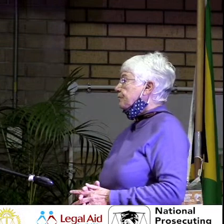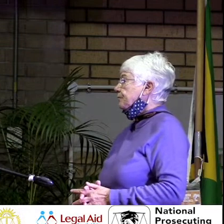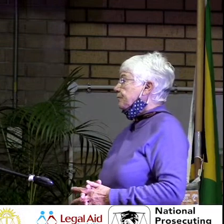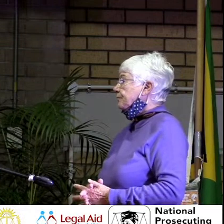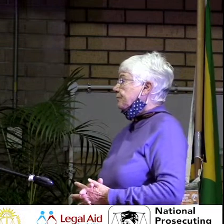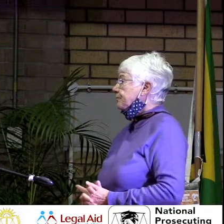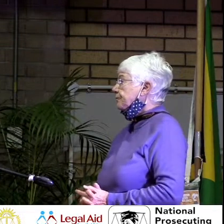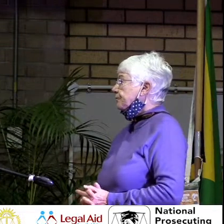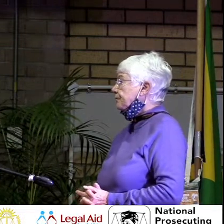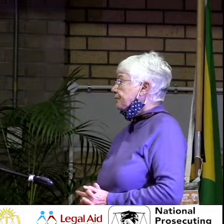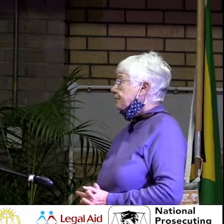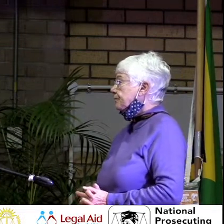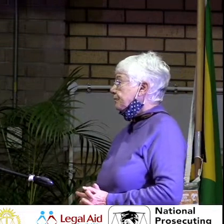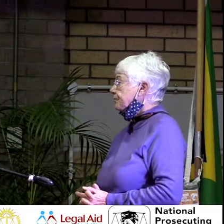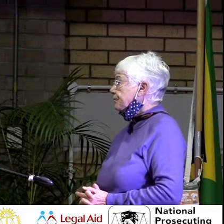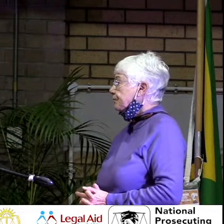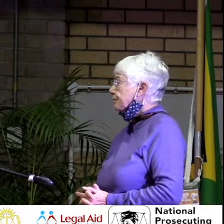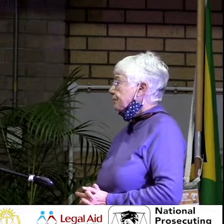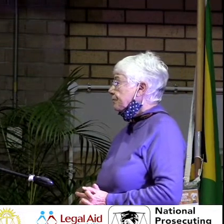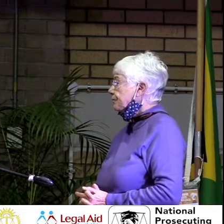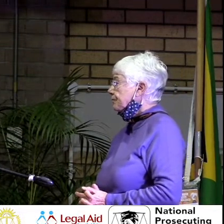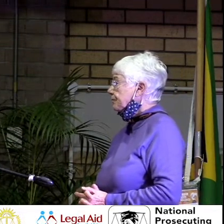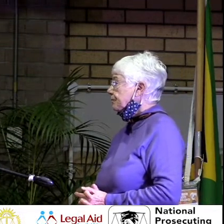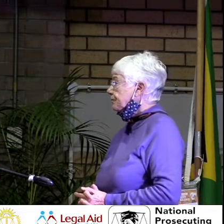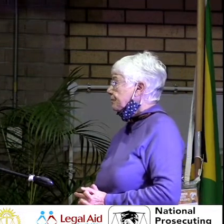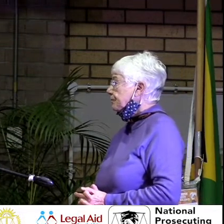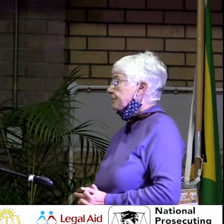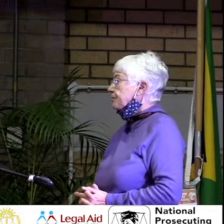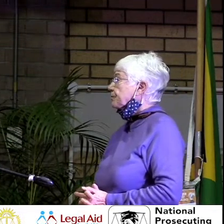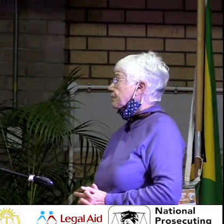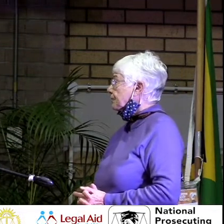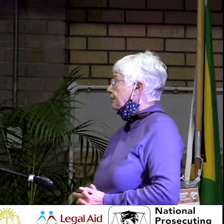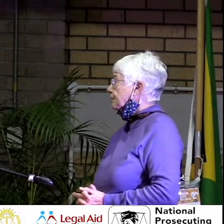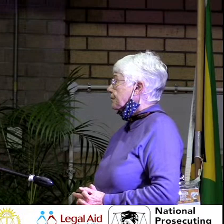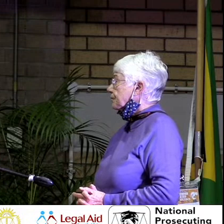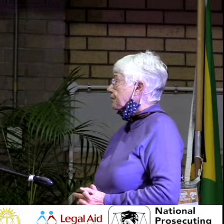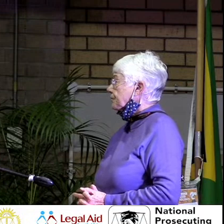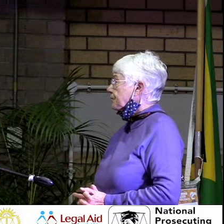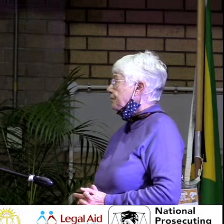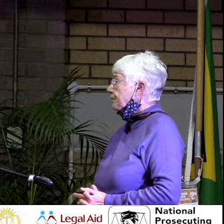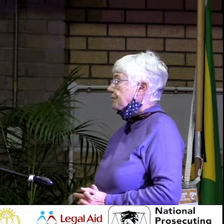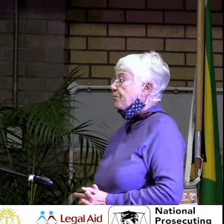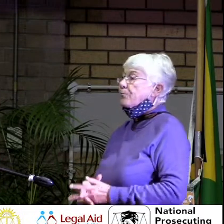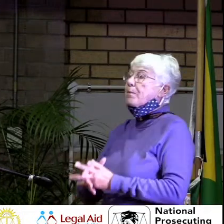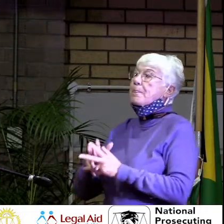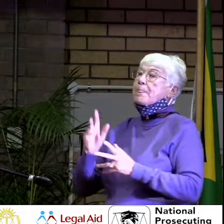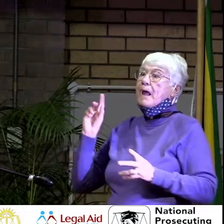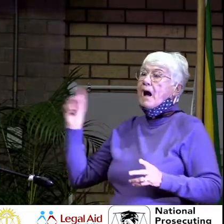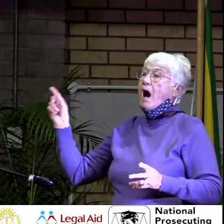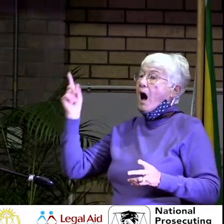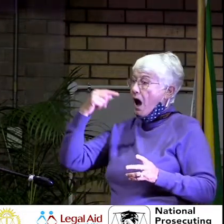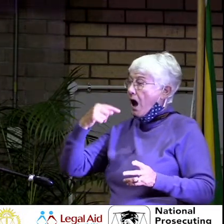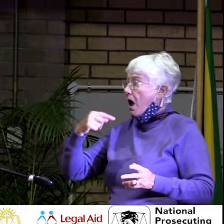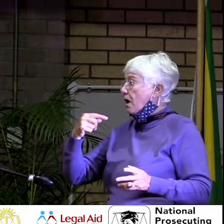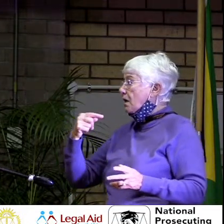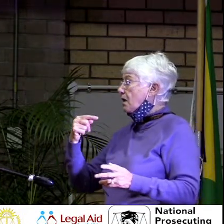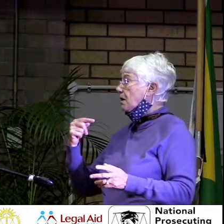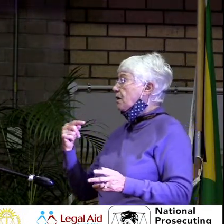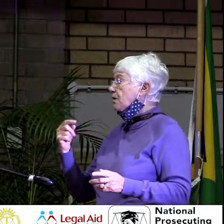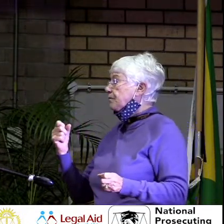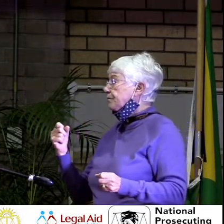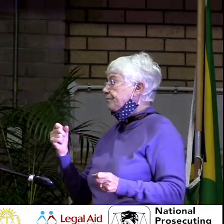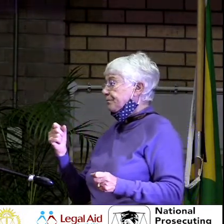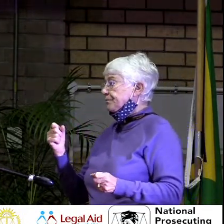General, that there was a lot of support for that. And also let me say that I've been at a